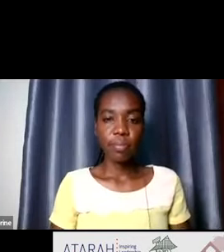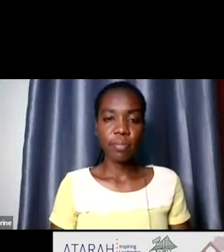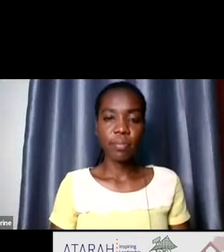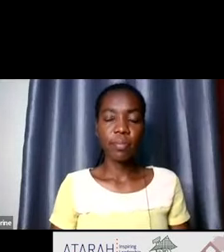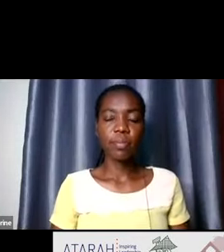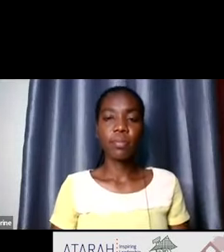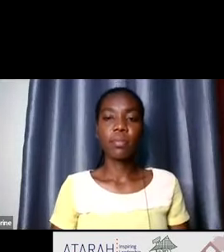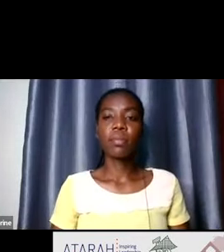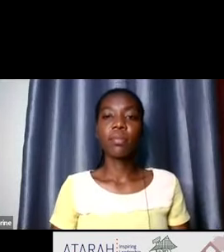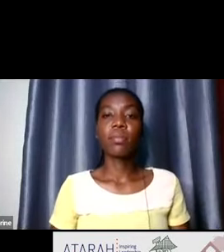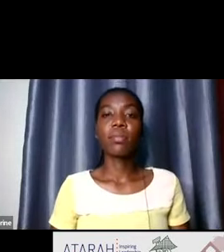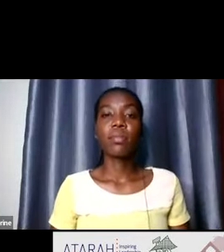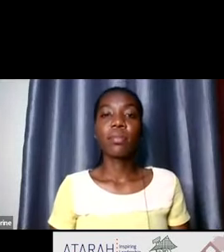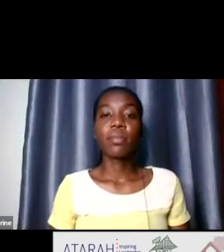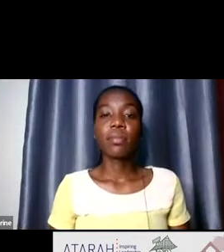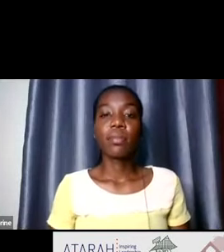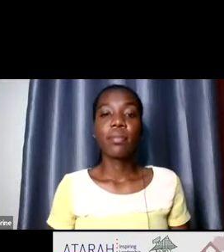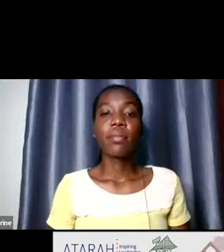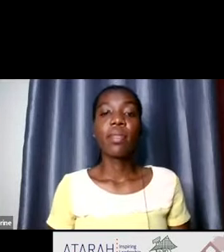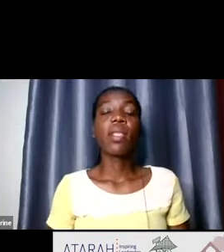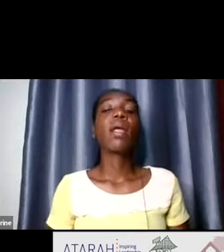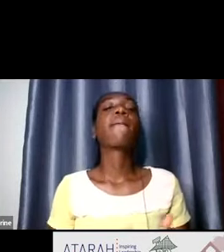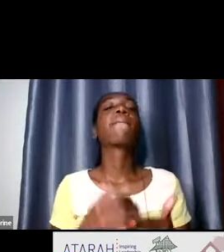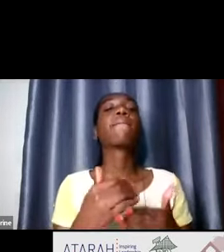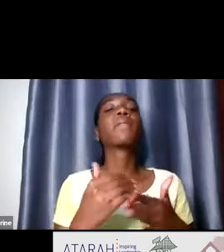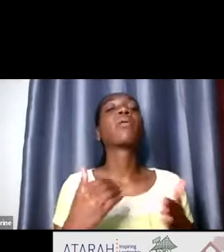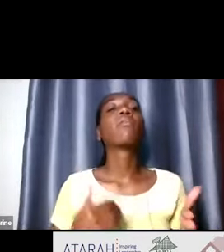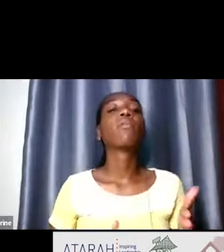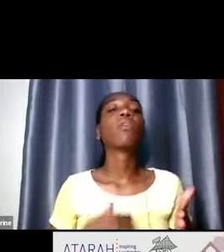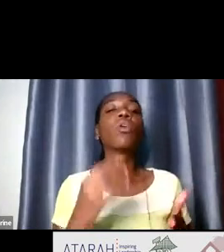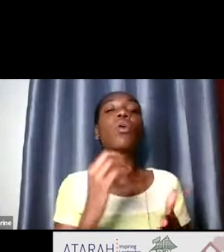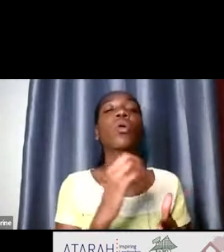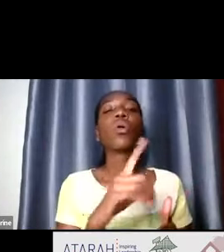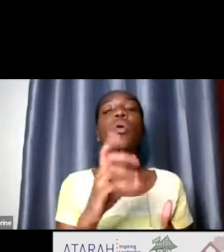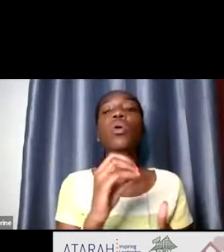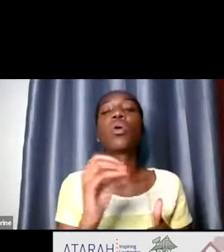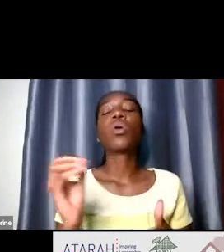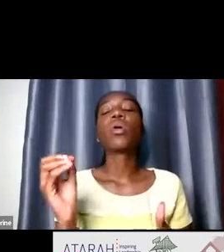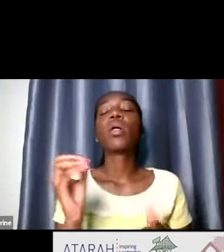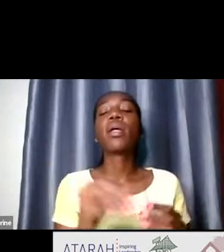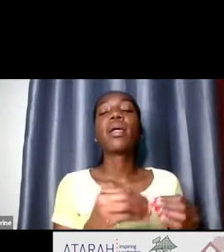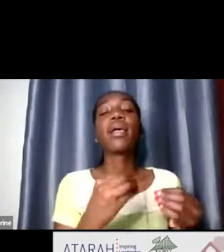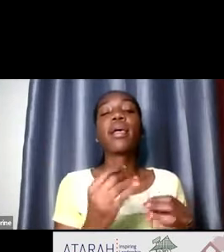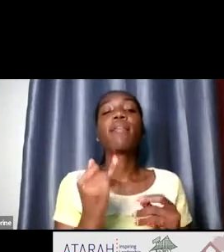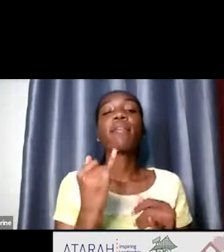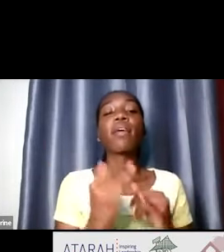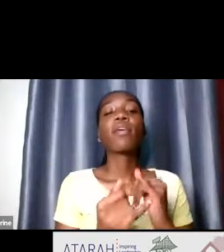Kevin, go ahead. Before Mr. Law gives us his parting shots,